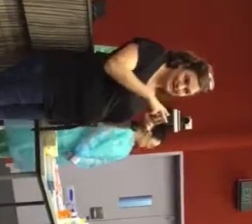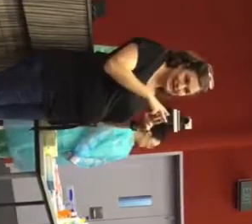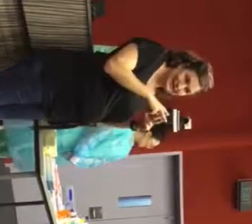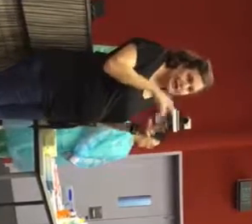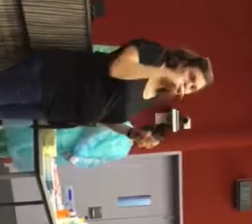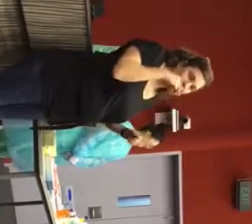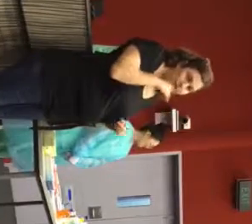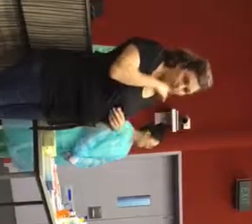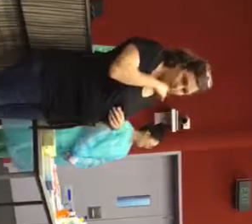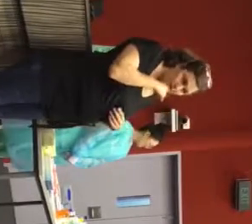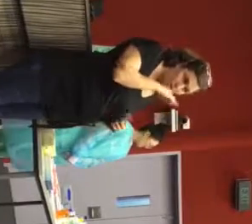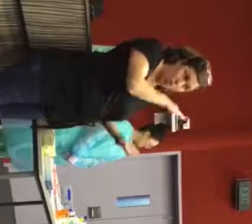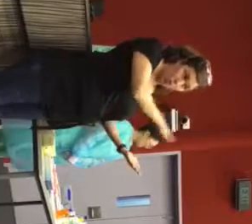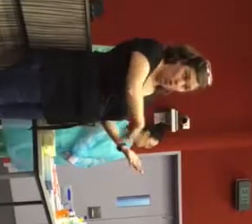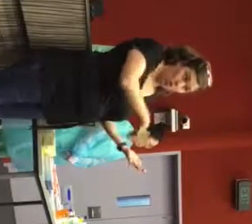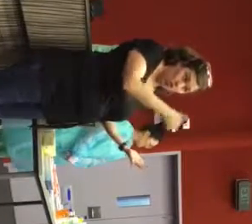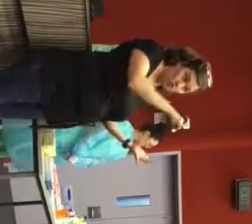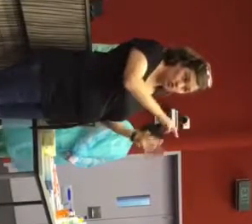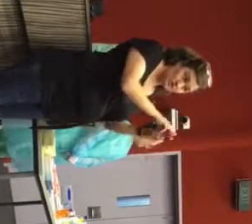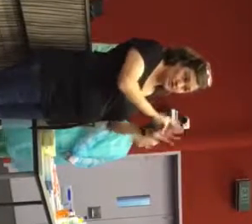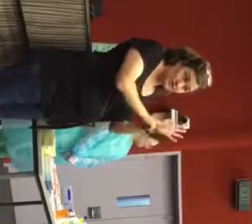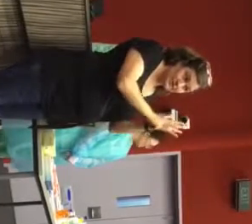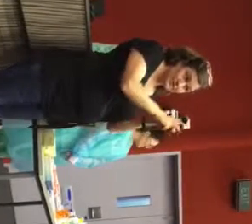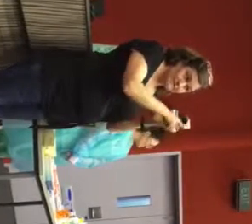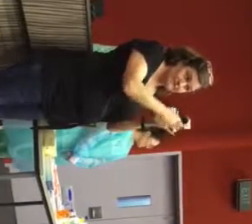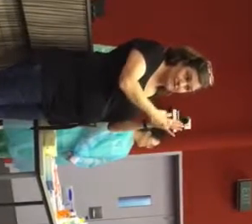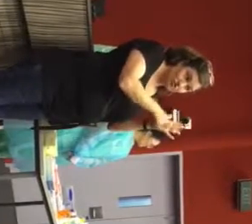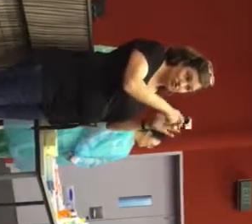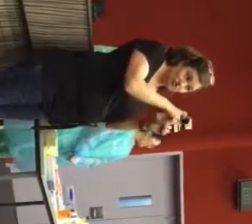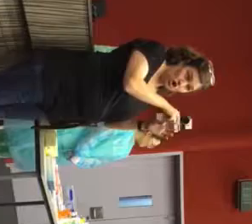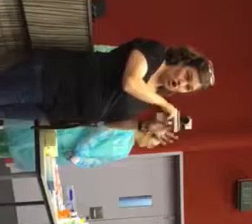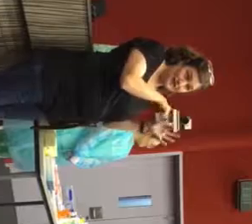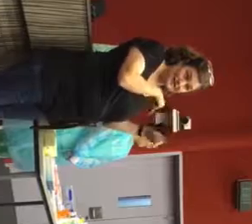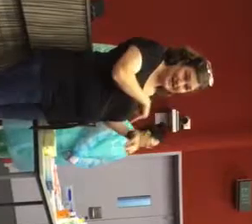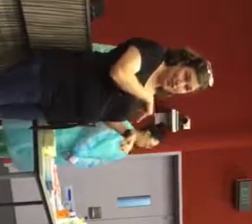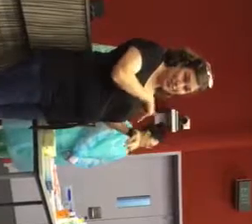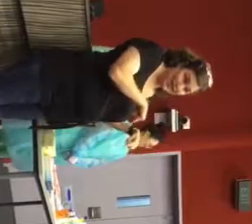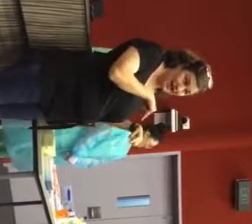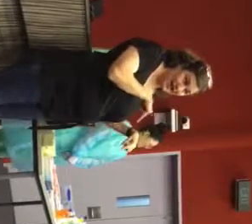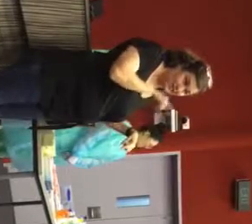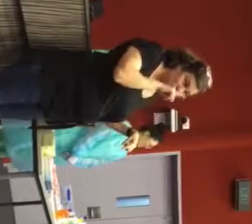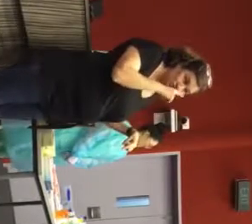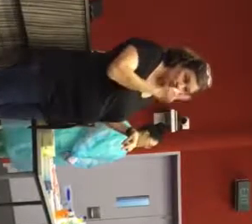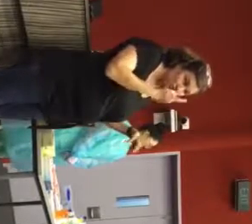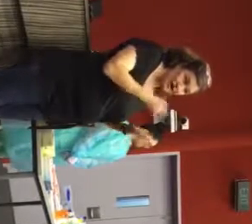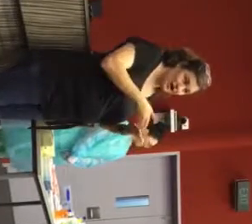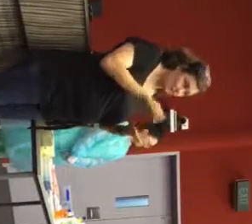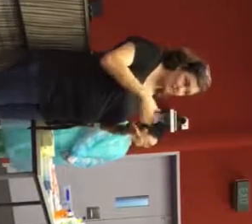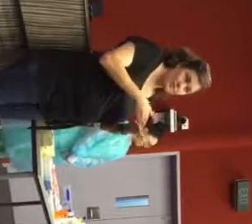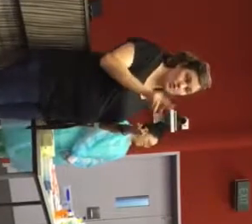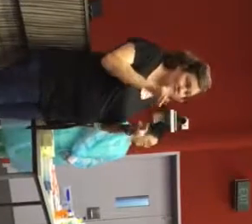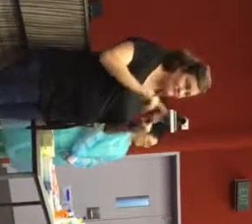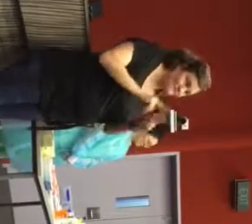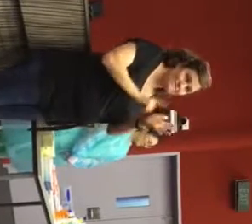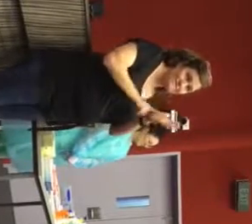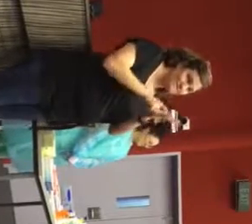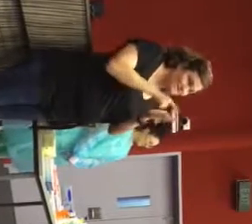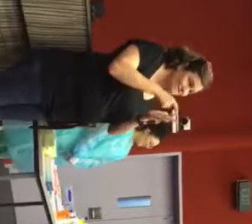from Melbourne, they all use fluoridated water. So you actually can't take fluoride out of your diet unless